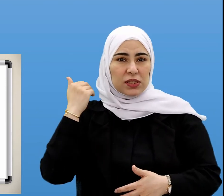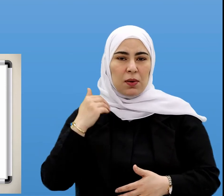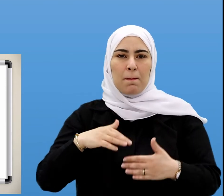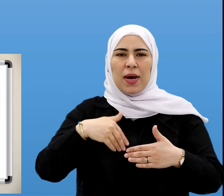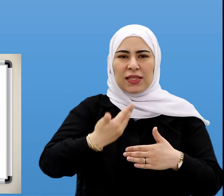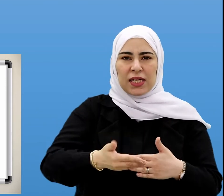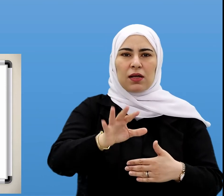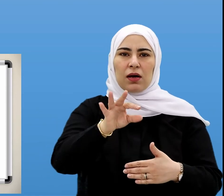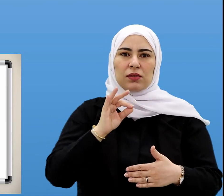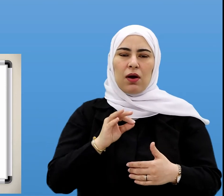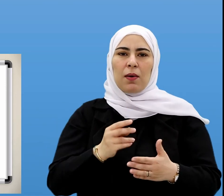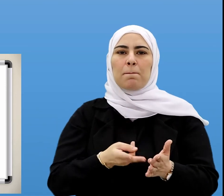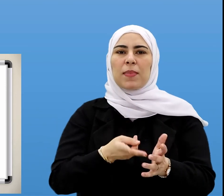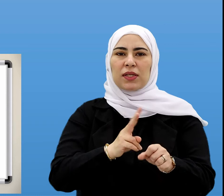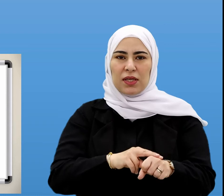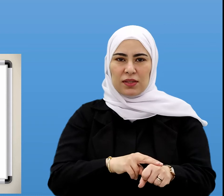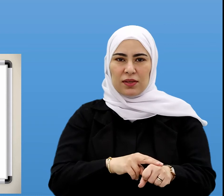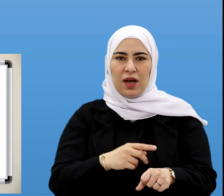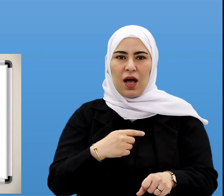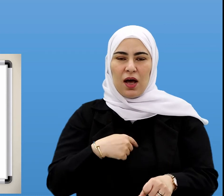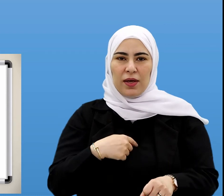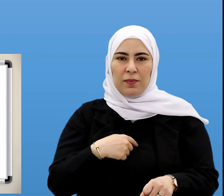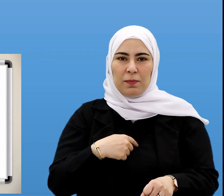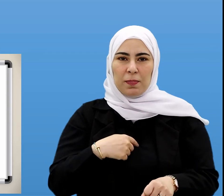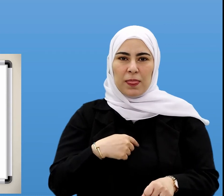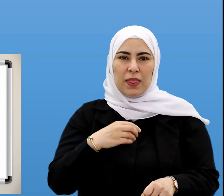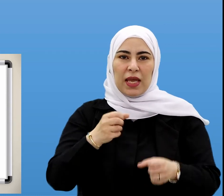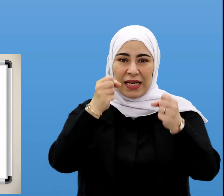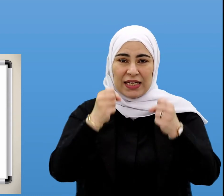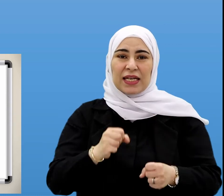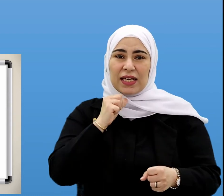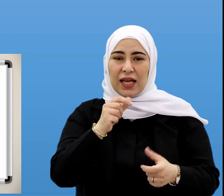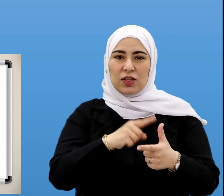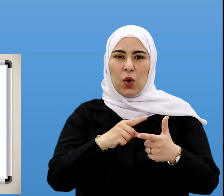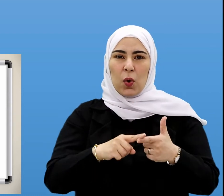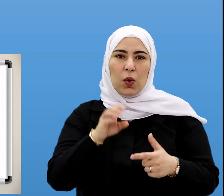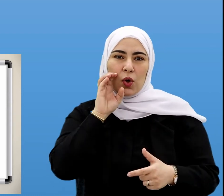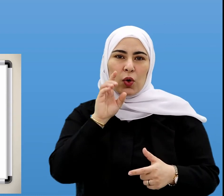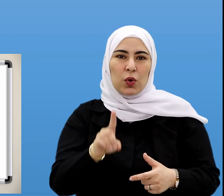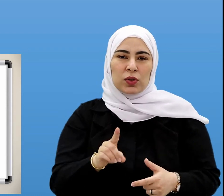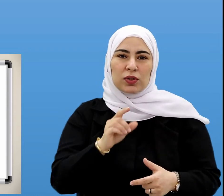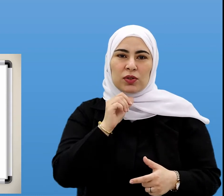now again, I can't or couldn't remember exactly. Try to figure out the correct